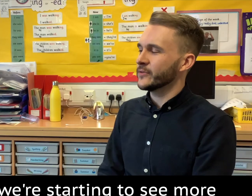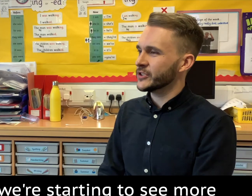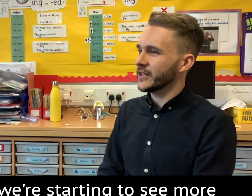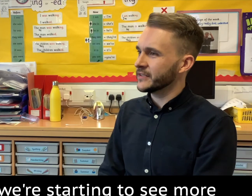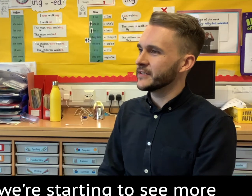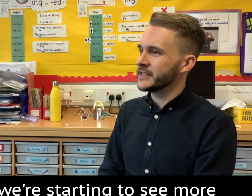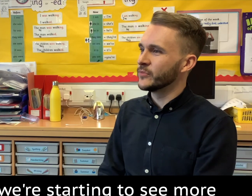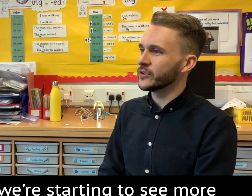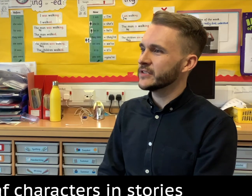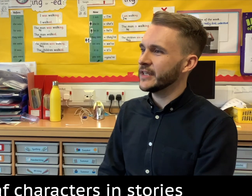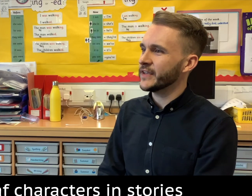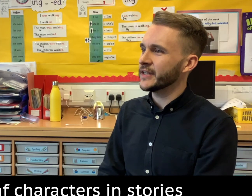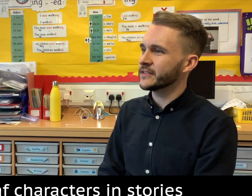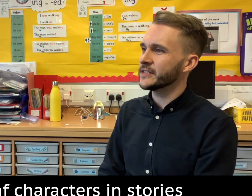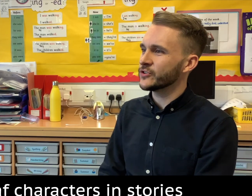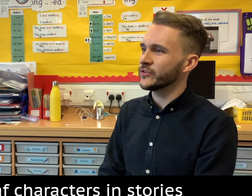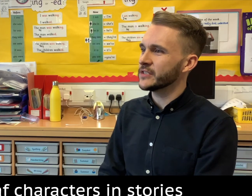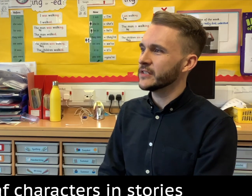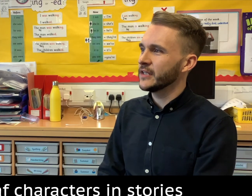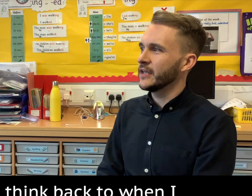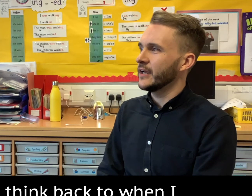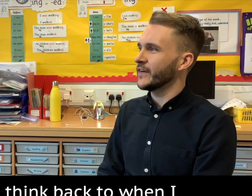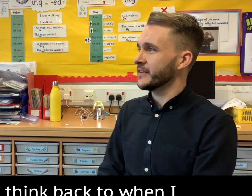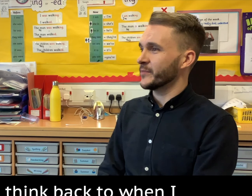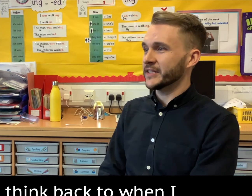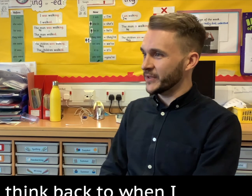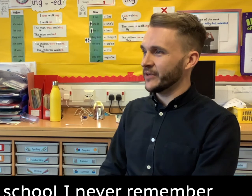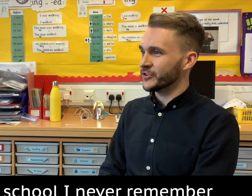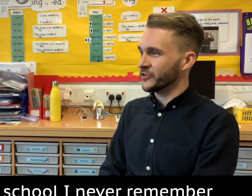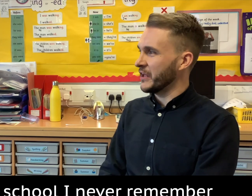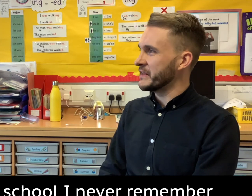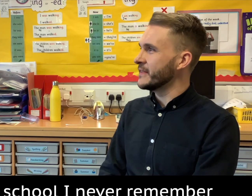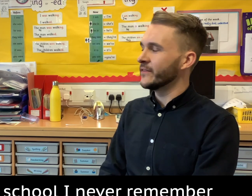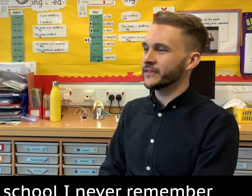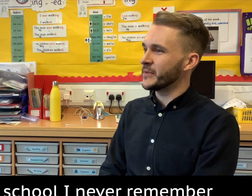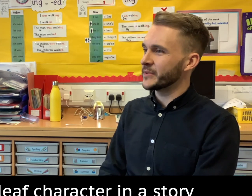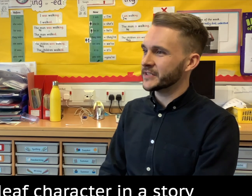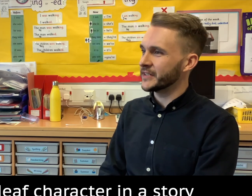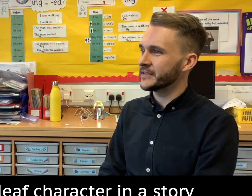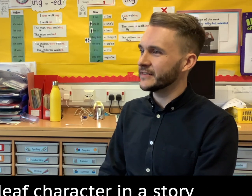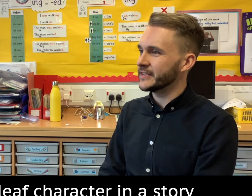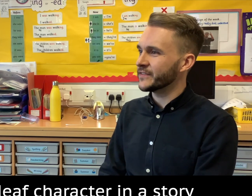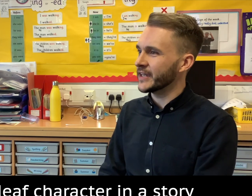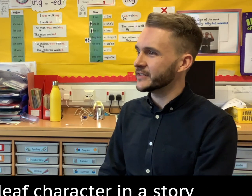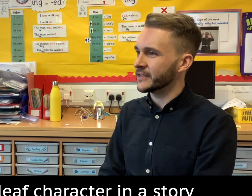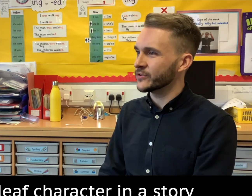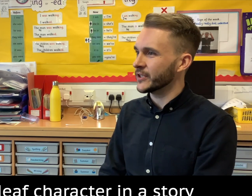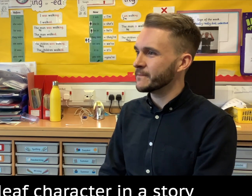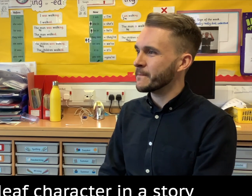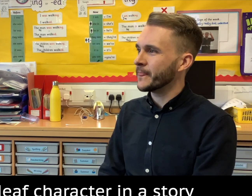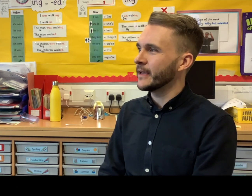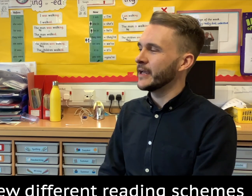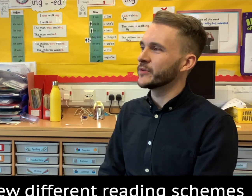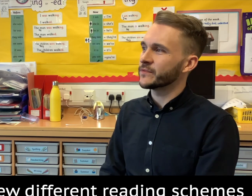I think we're starting to see more deaf characters in stories. If I think back to when I was at school, I never remember seeing a deaf character in a